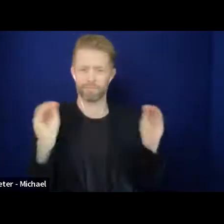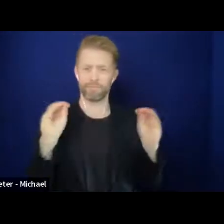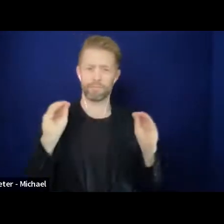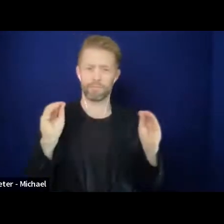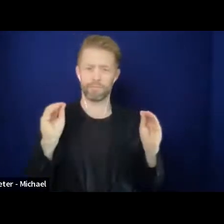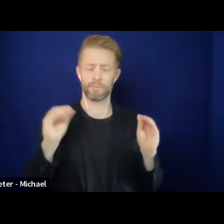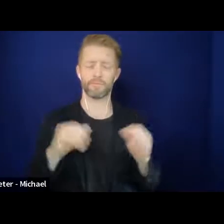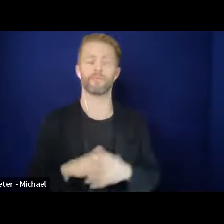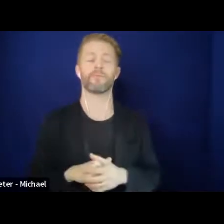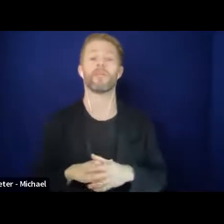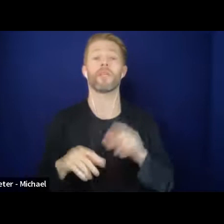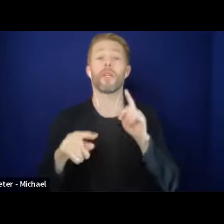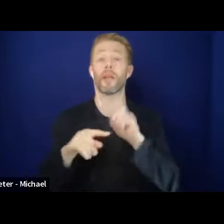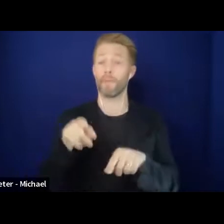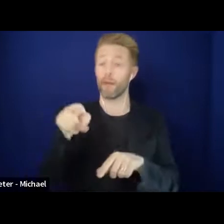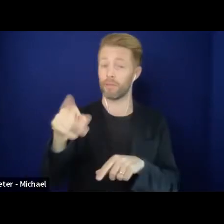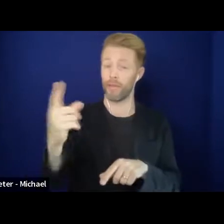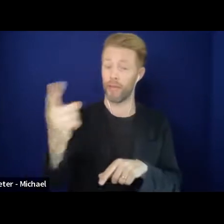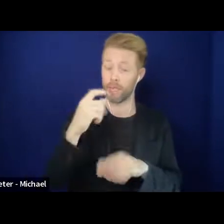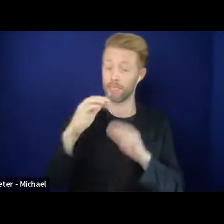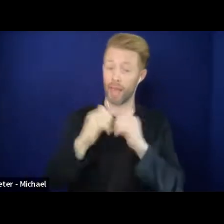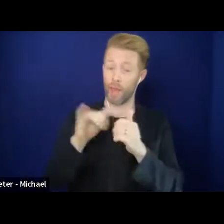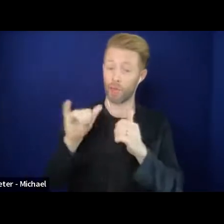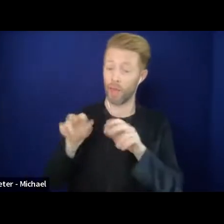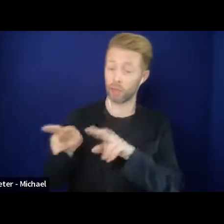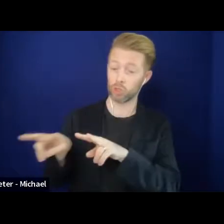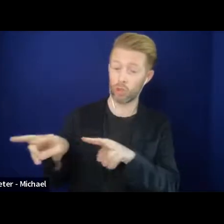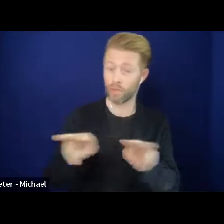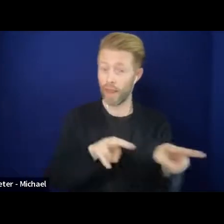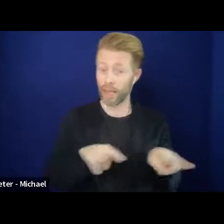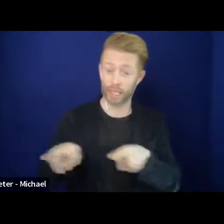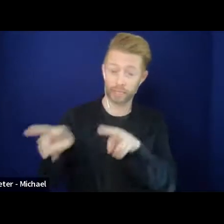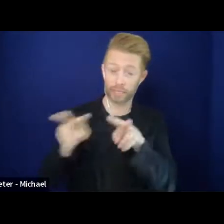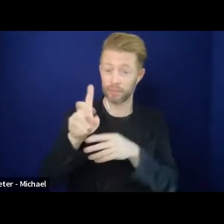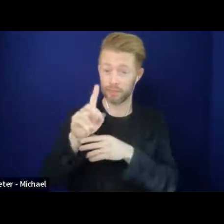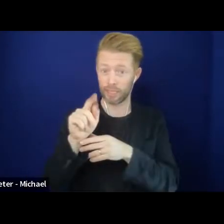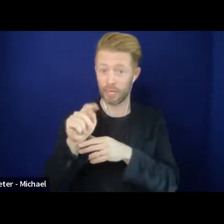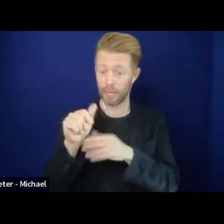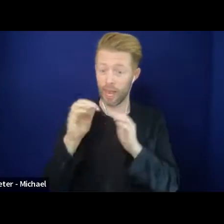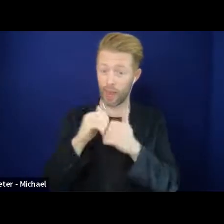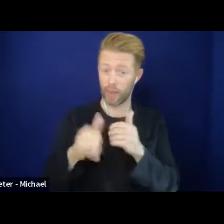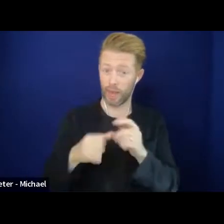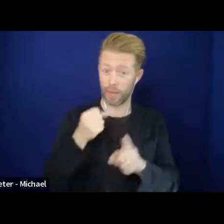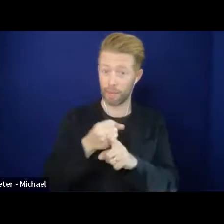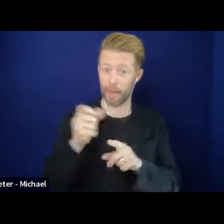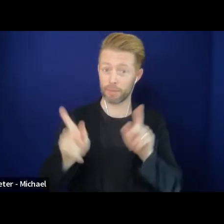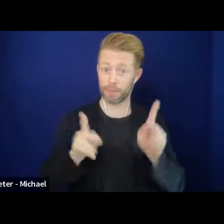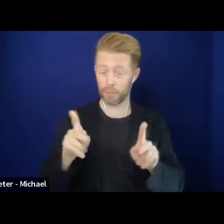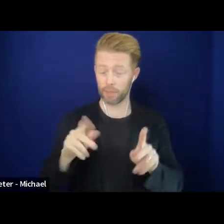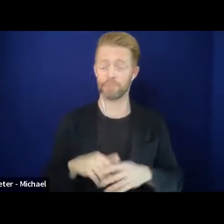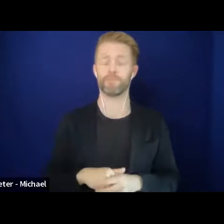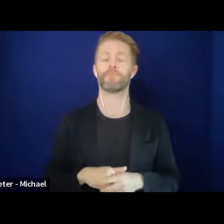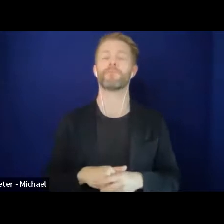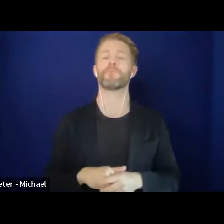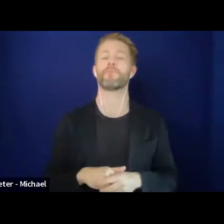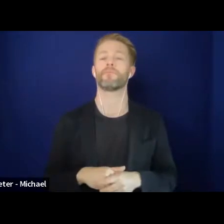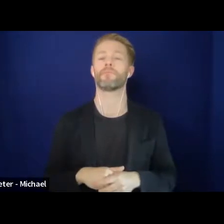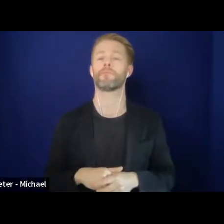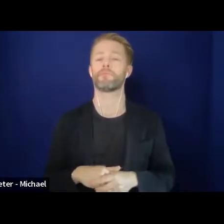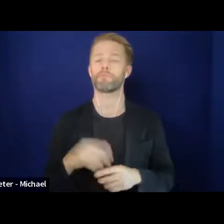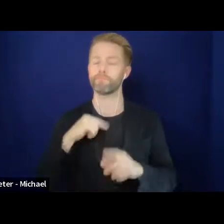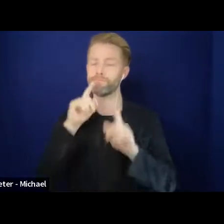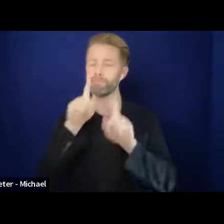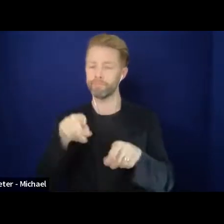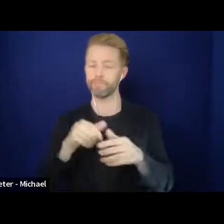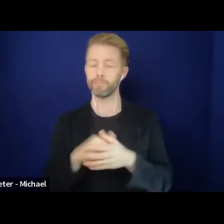the surveillance of this data is being collected is impacting folks generally, we have seen that the